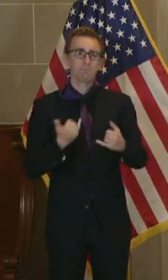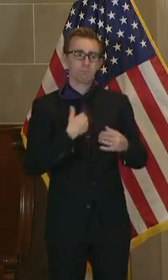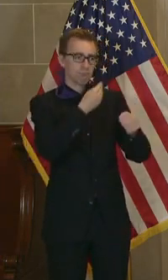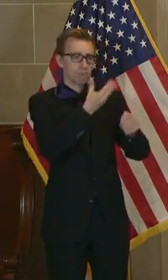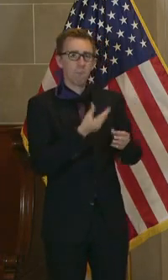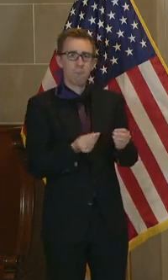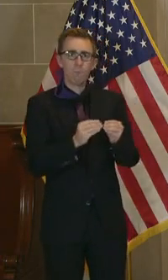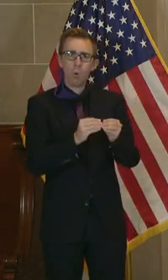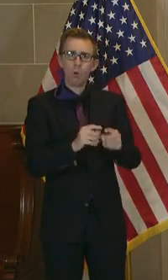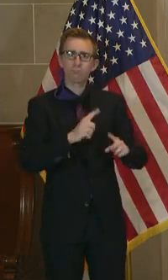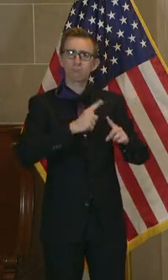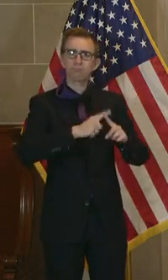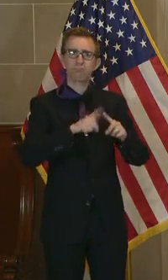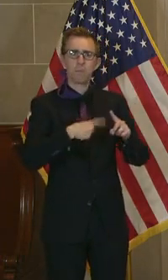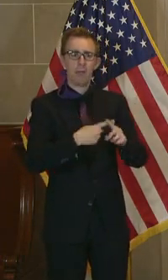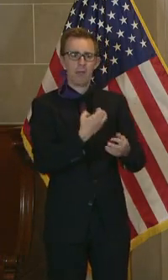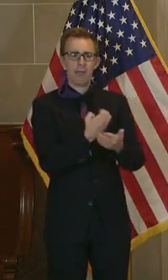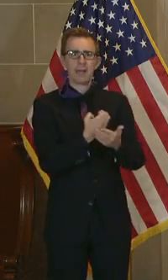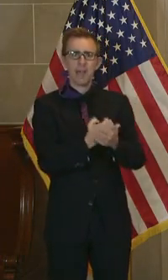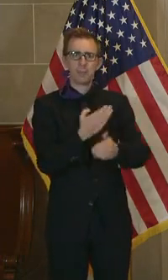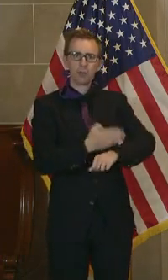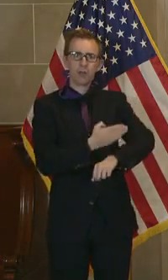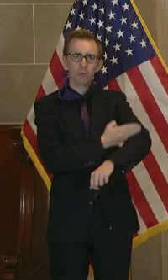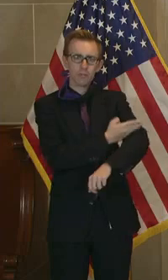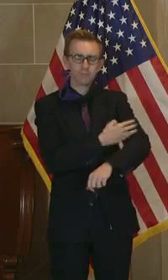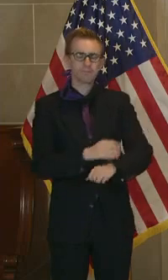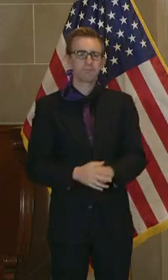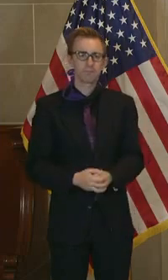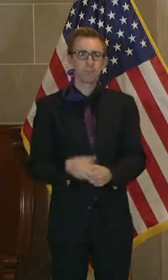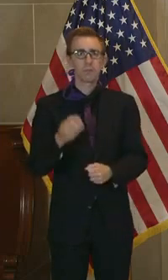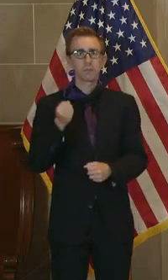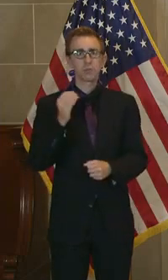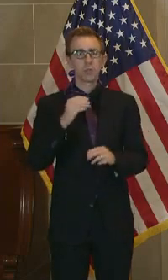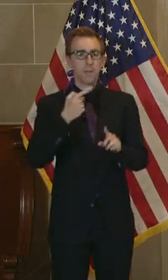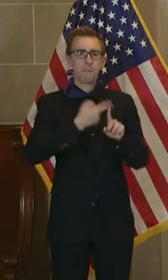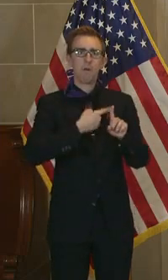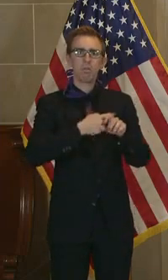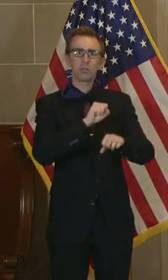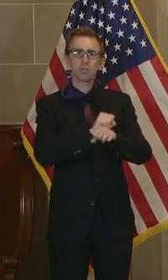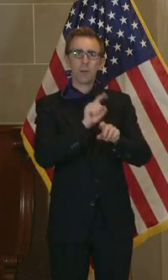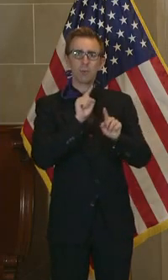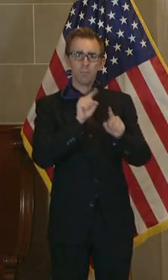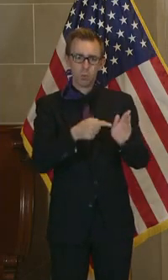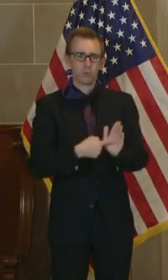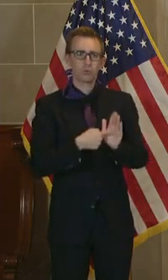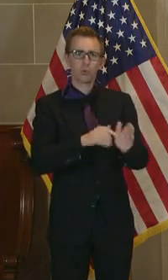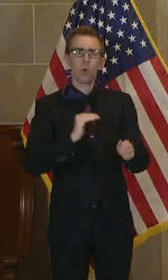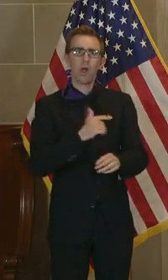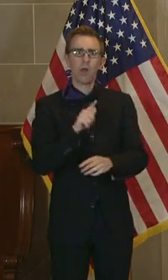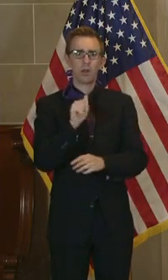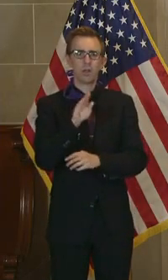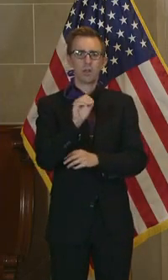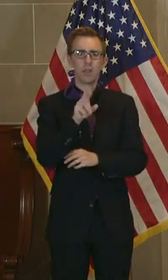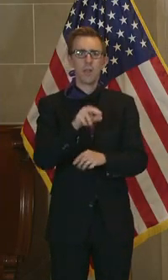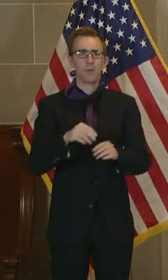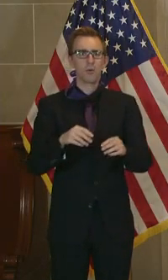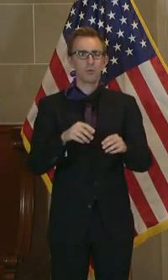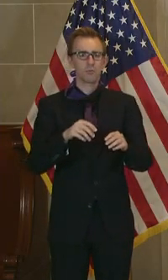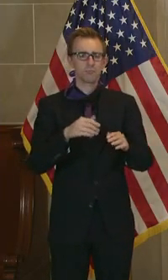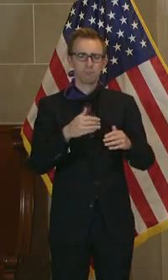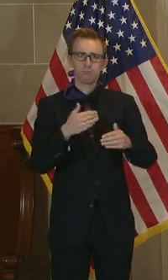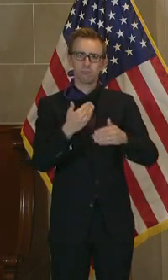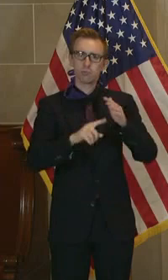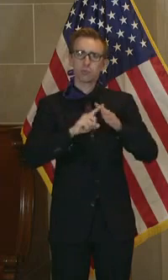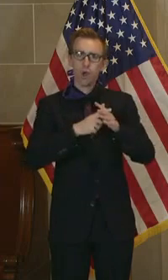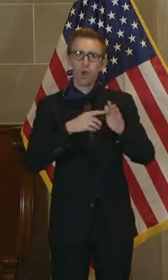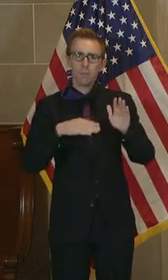on the economic recovery front. According to Missouri's monthly job report, our labor market began a rebound in